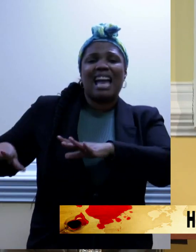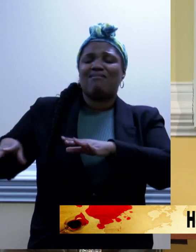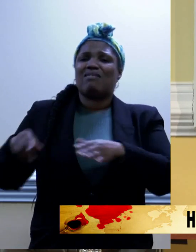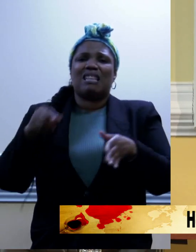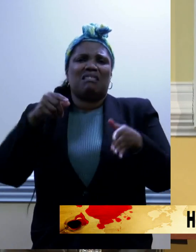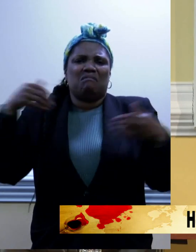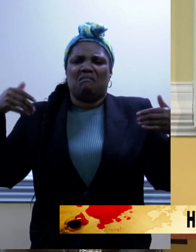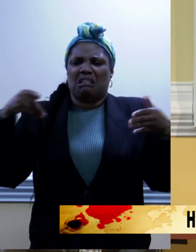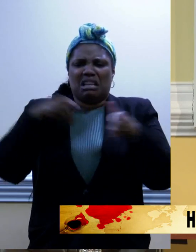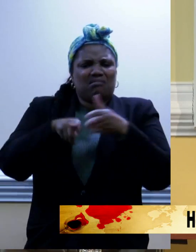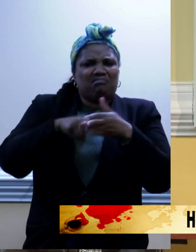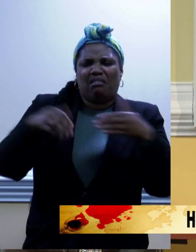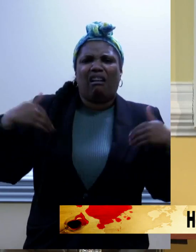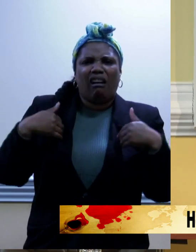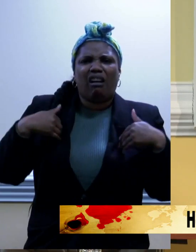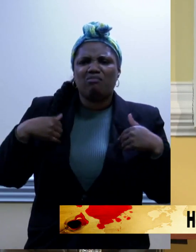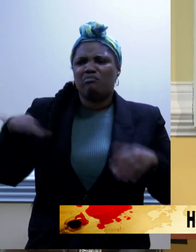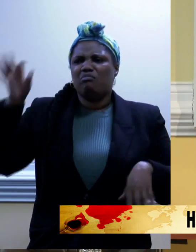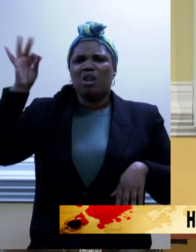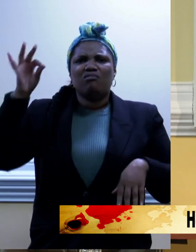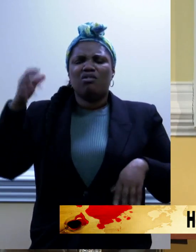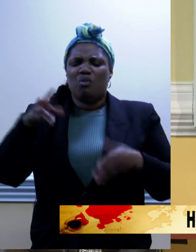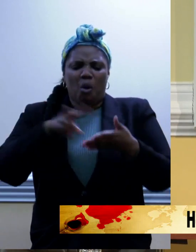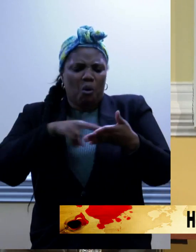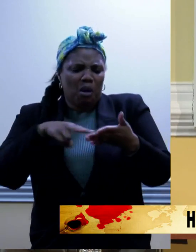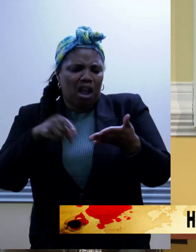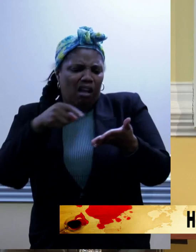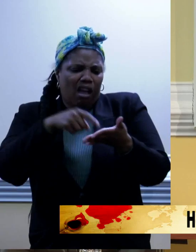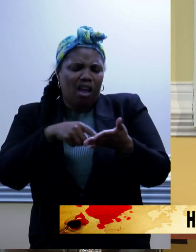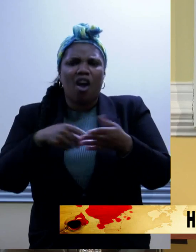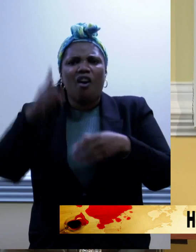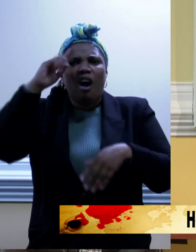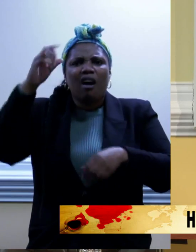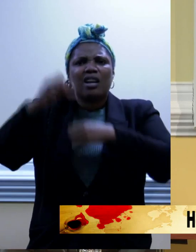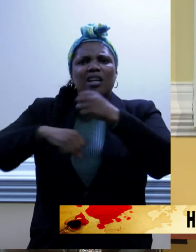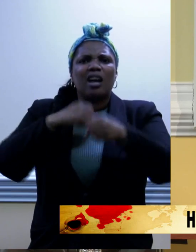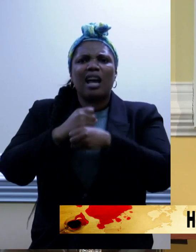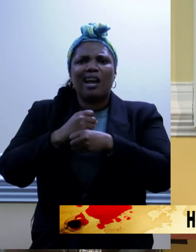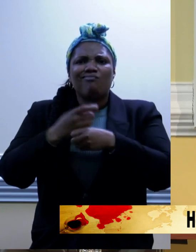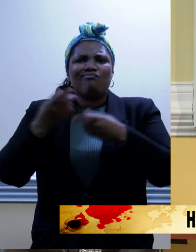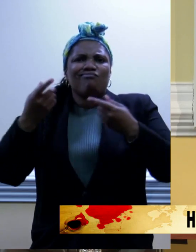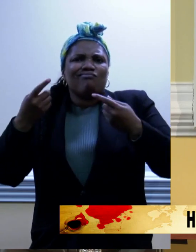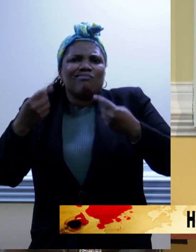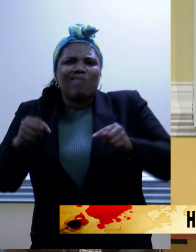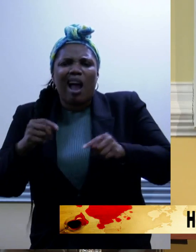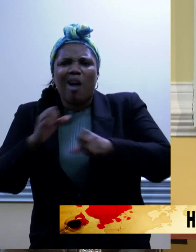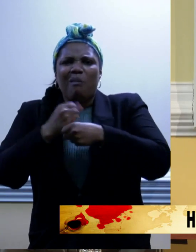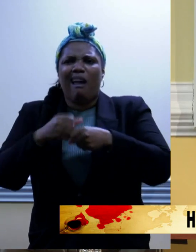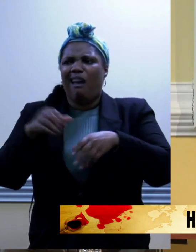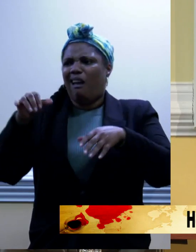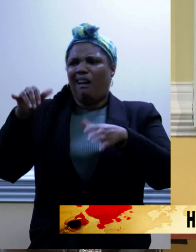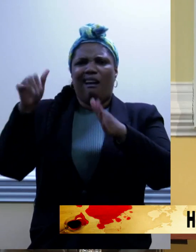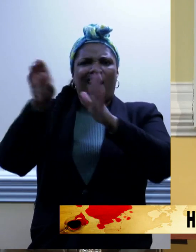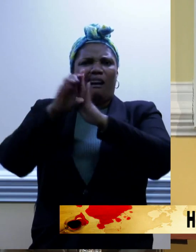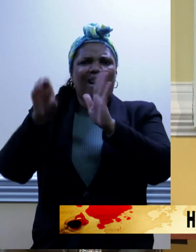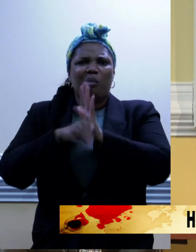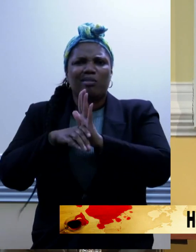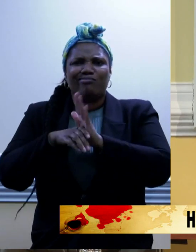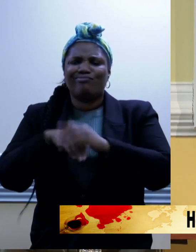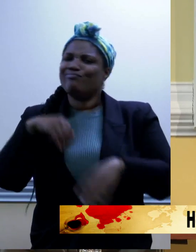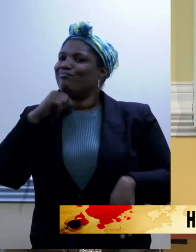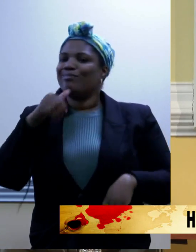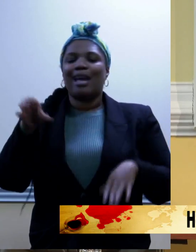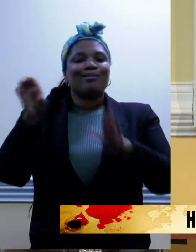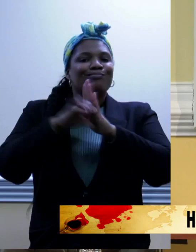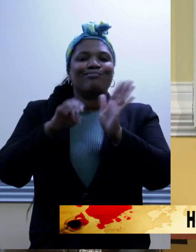sacrifice. Preachers have looked at this for years and tried to make that the commandment. Because they didn't